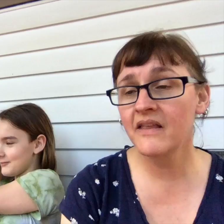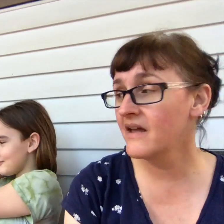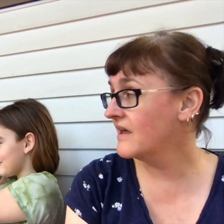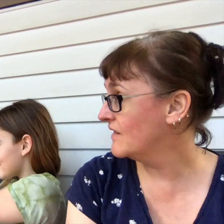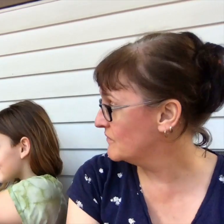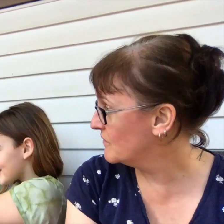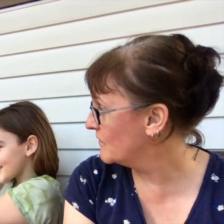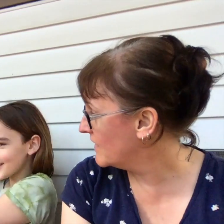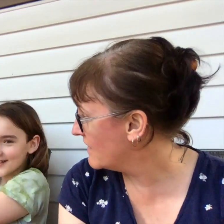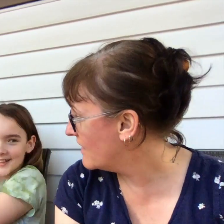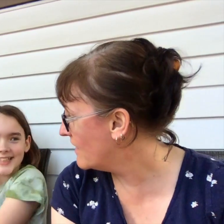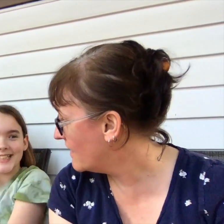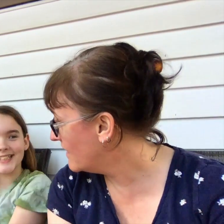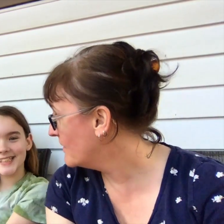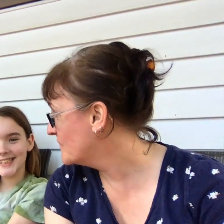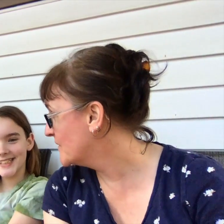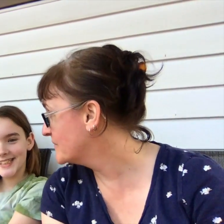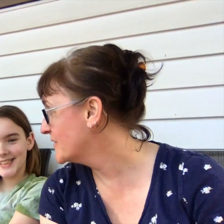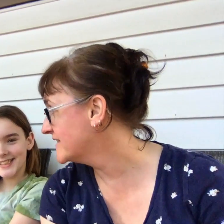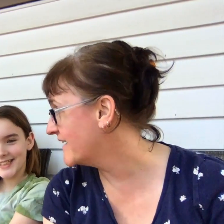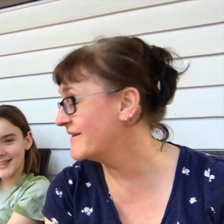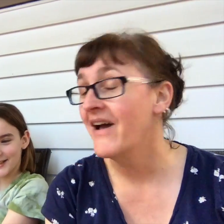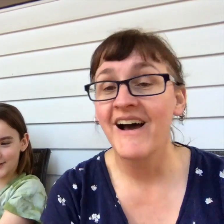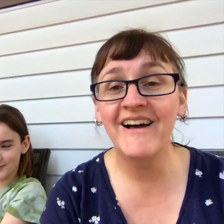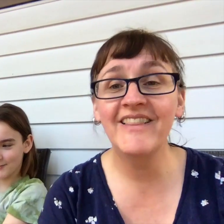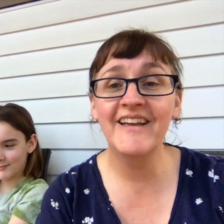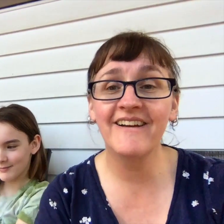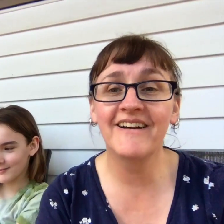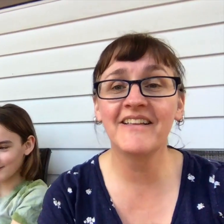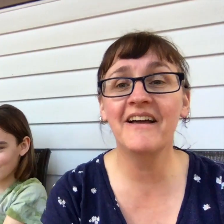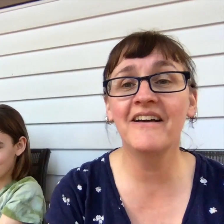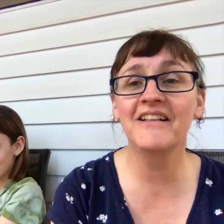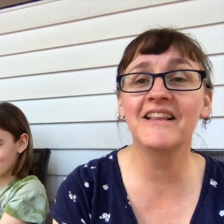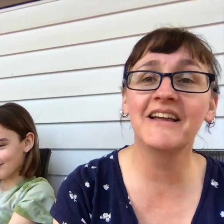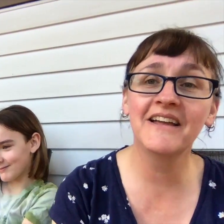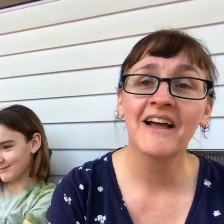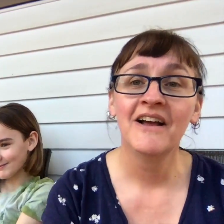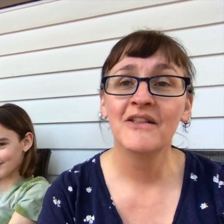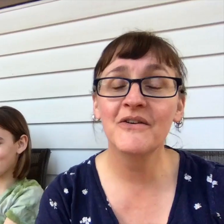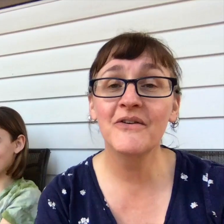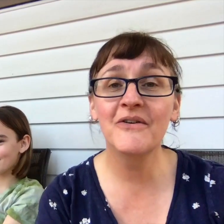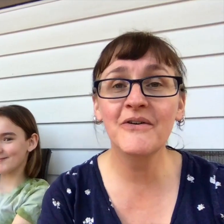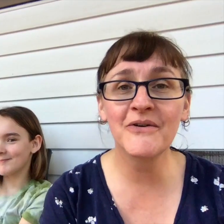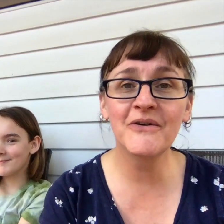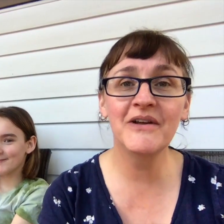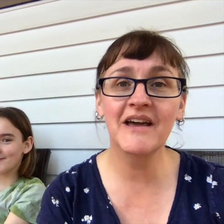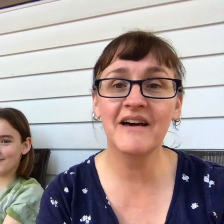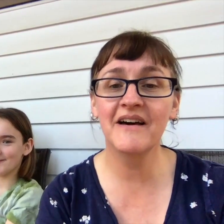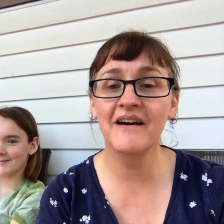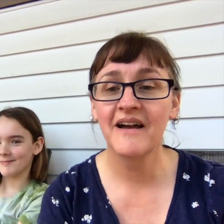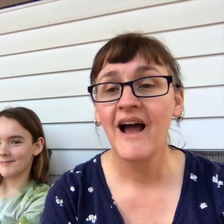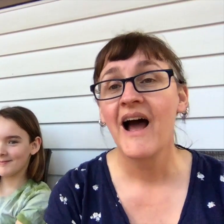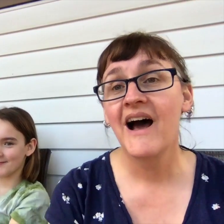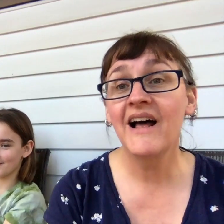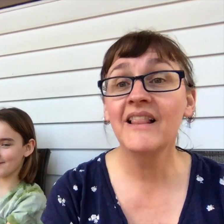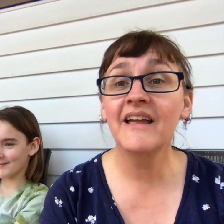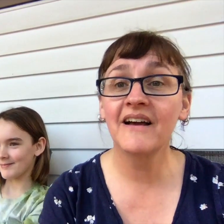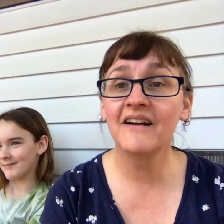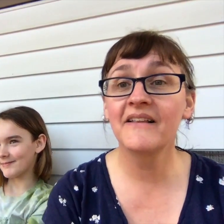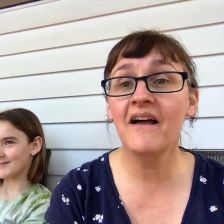Halleluja, halleluja. One more time. Halle, halle, halleluja. Halle, halle,